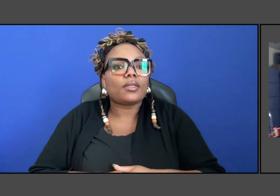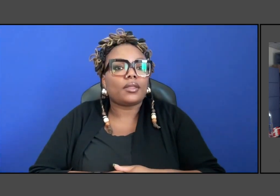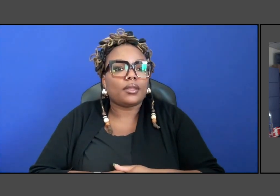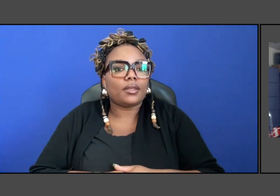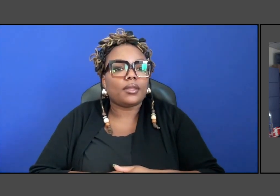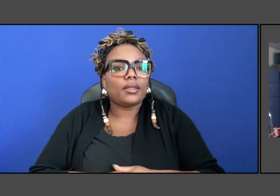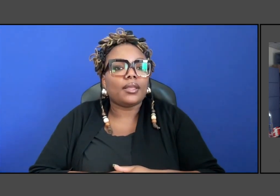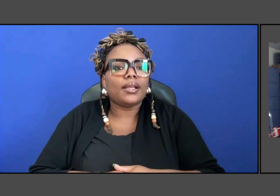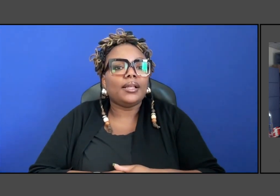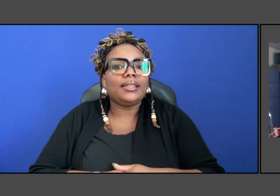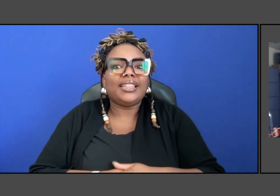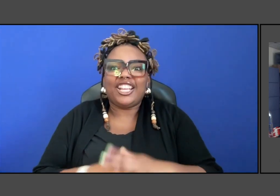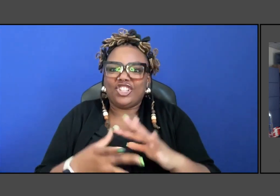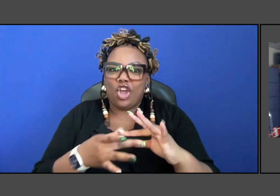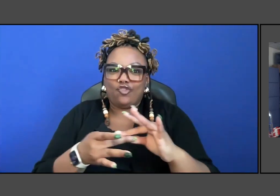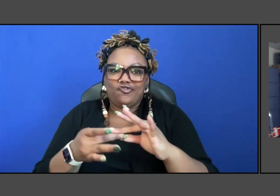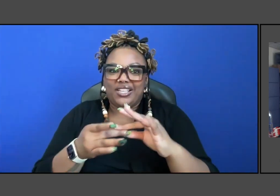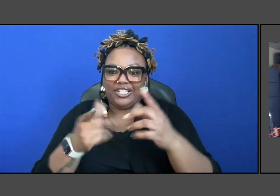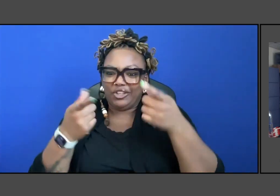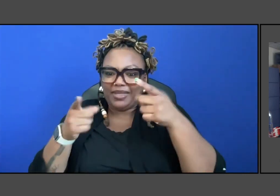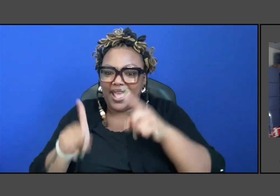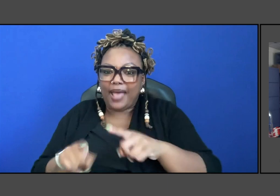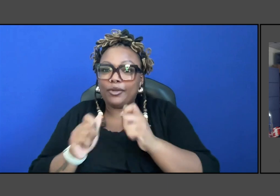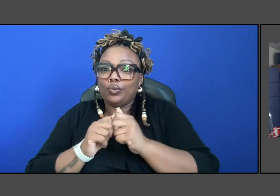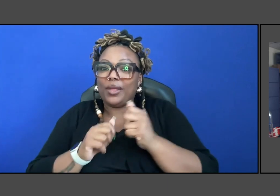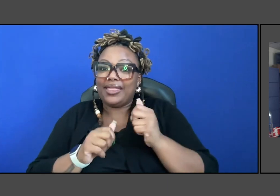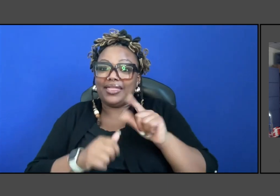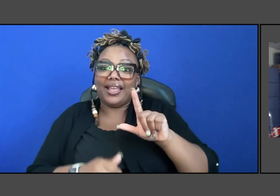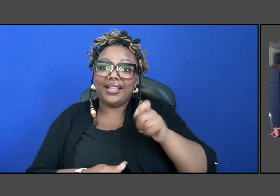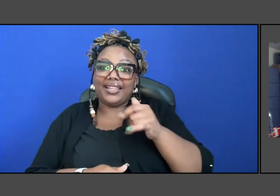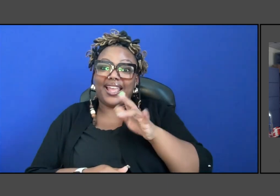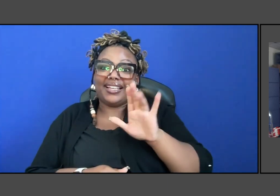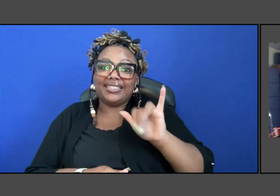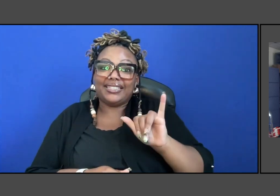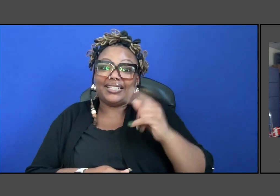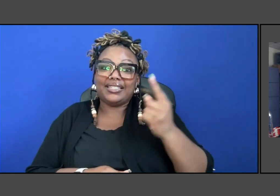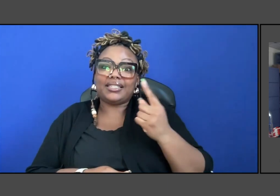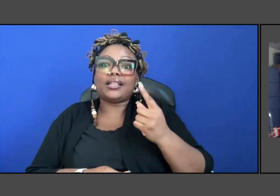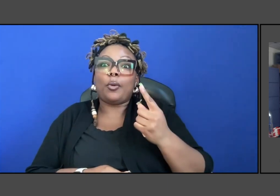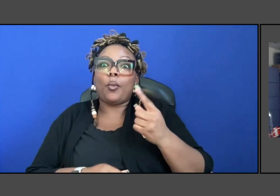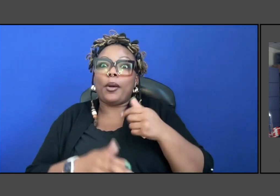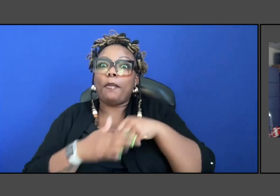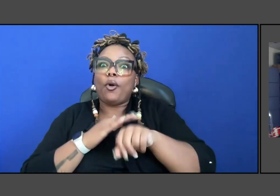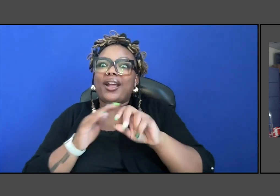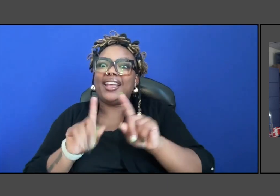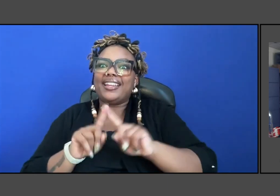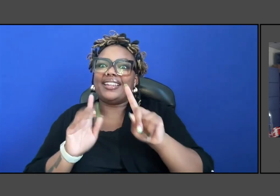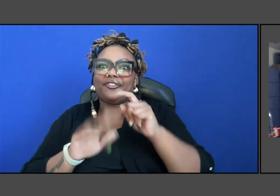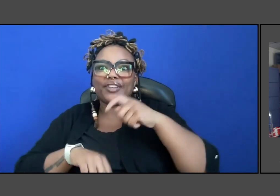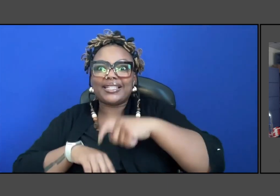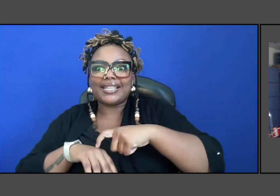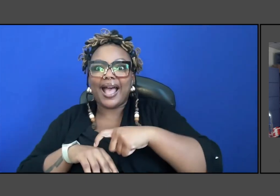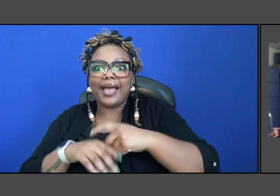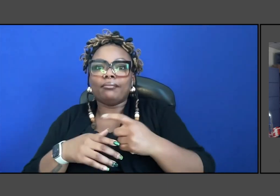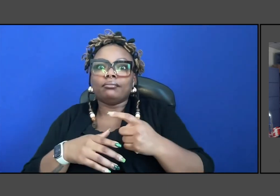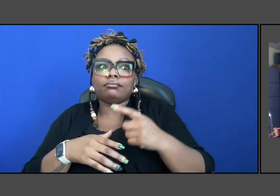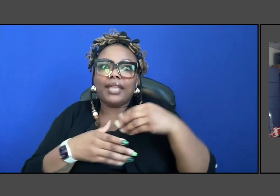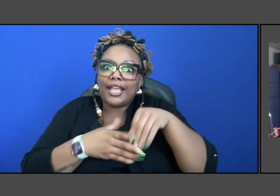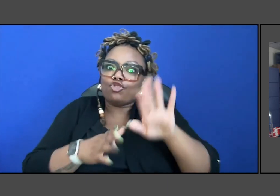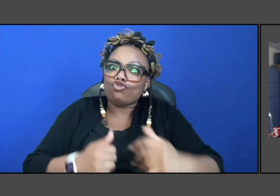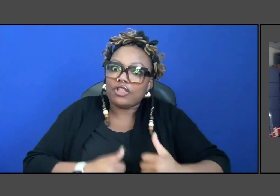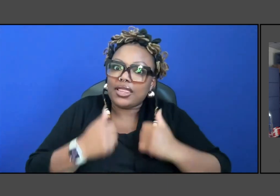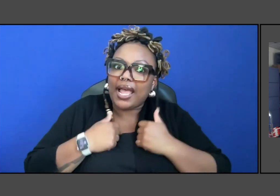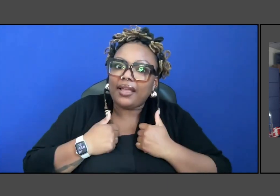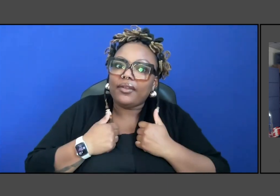that happens from the legacy of having someone in another period like that and in your life. But then